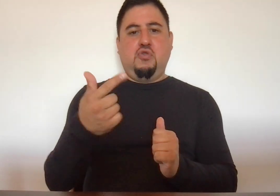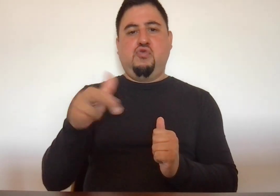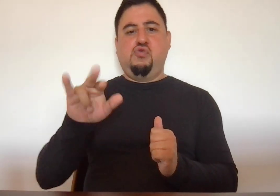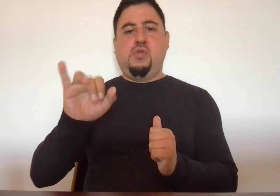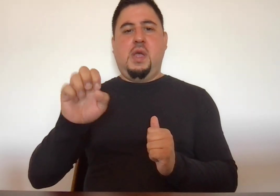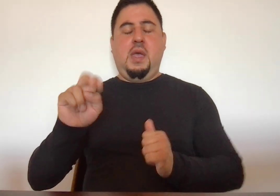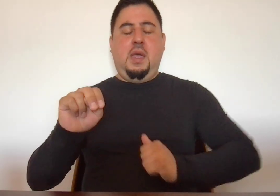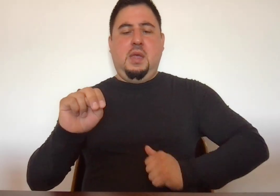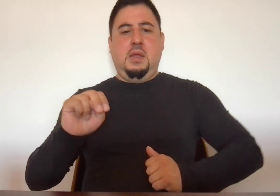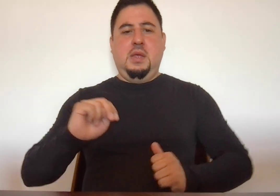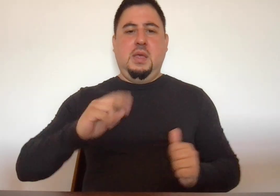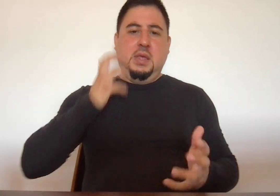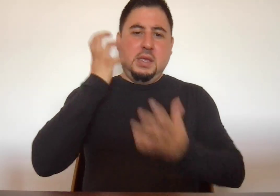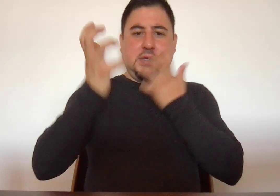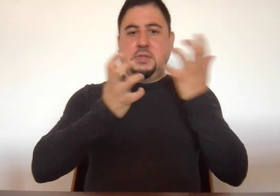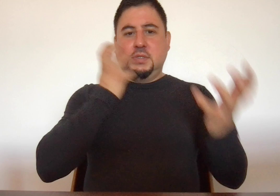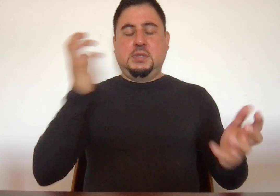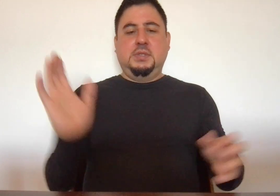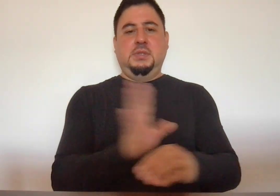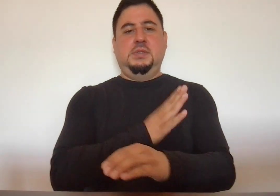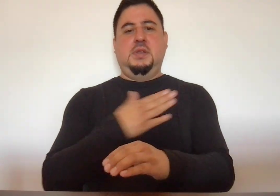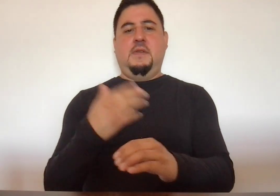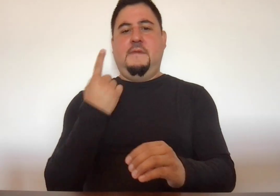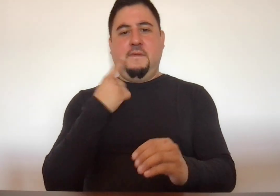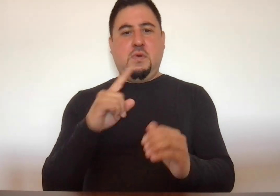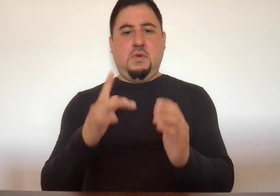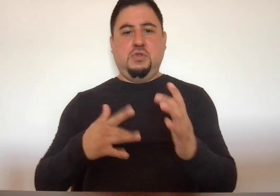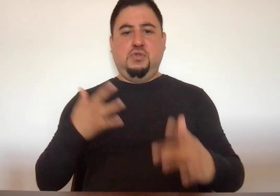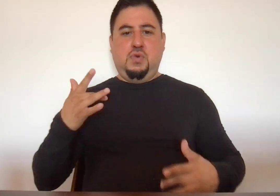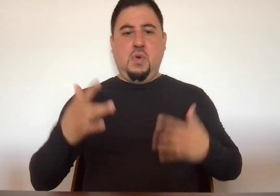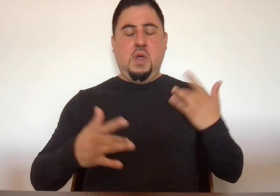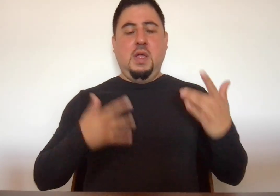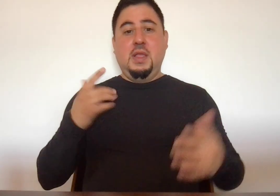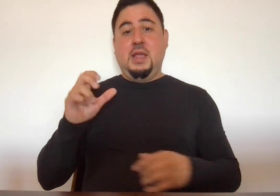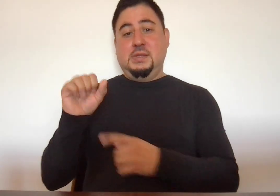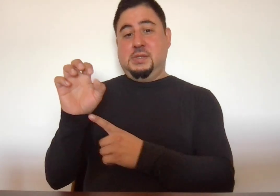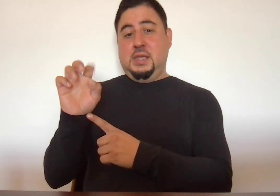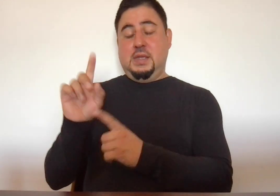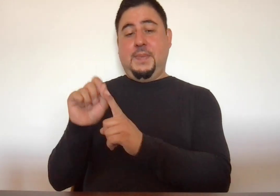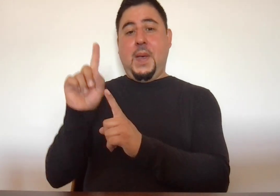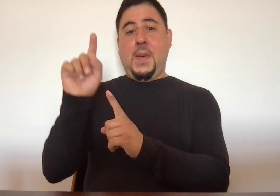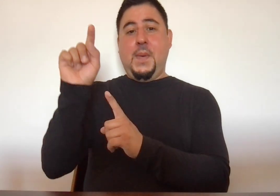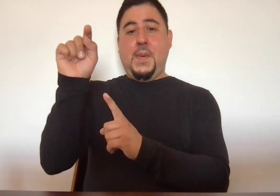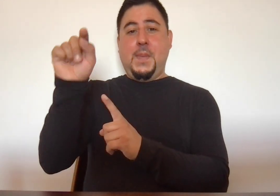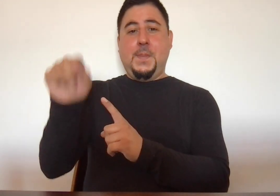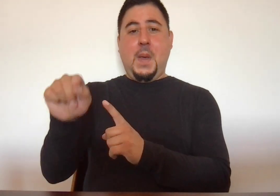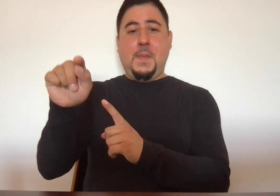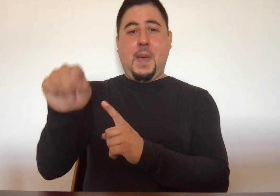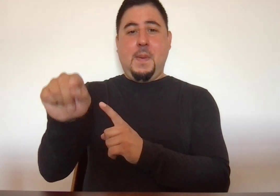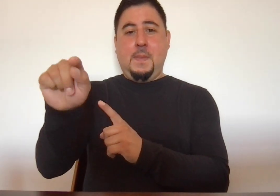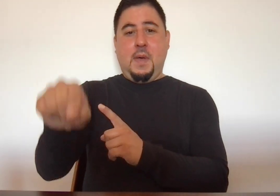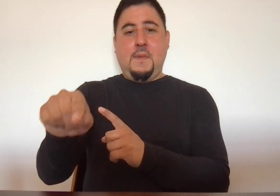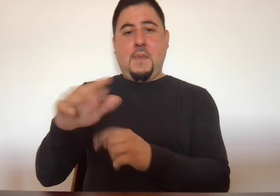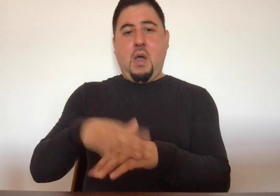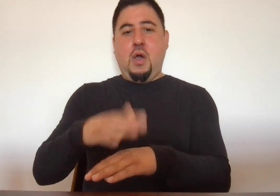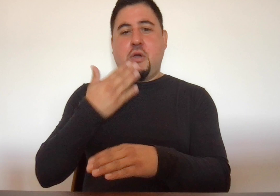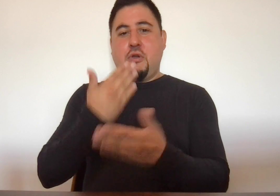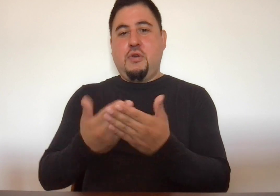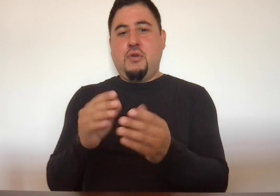shout, sing for joy. The seed that falls on good ground will yield